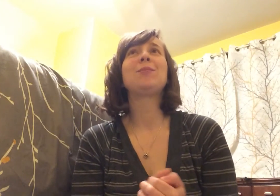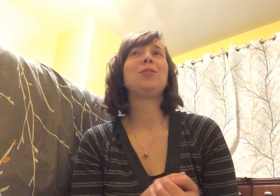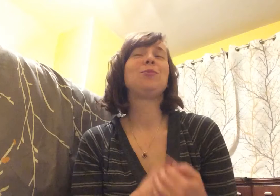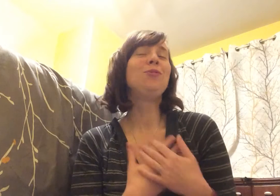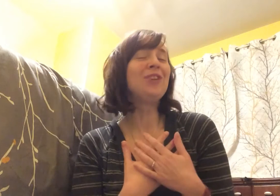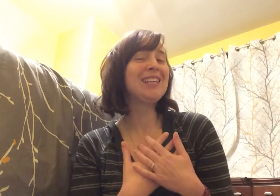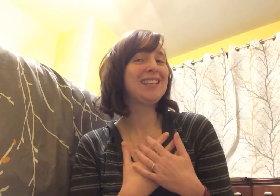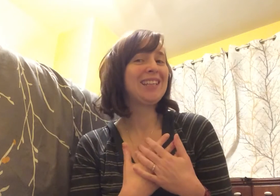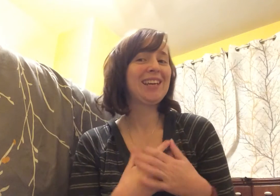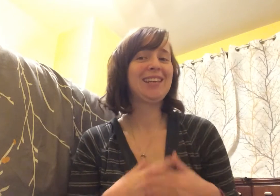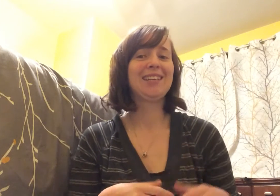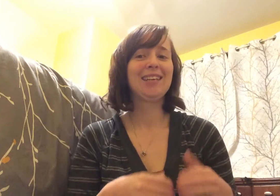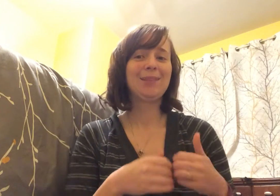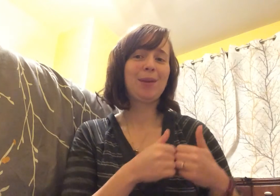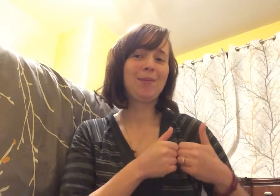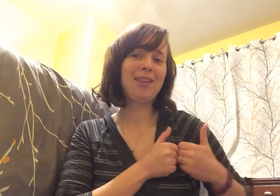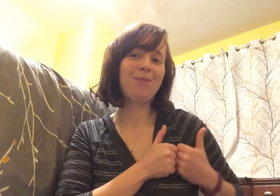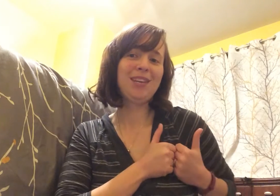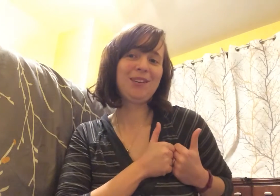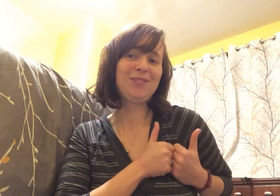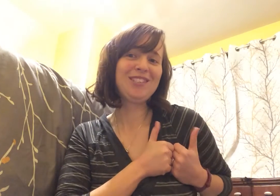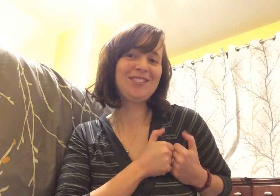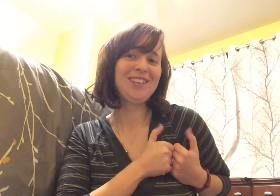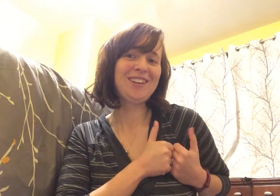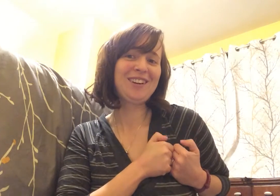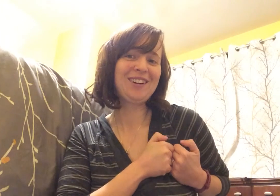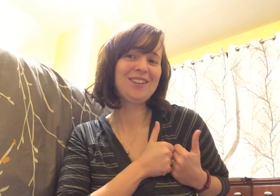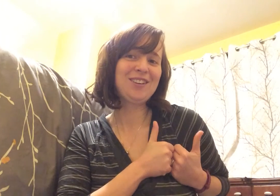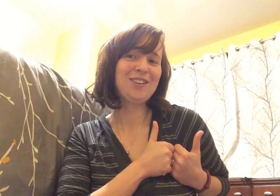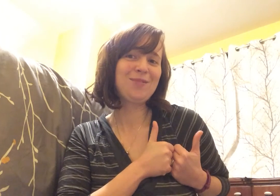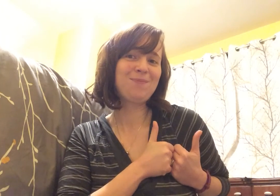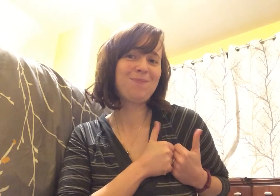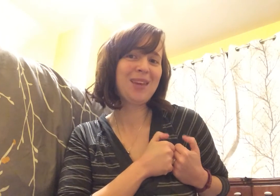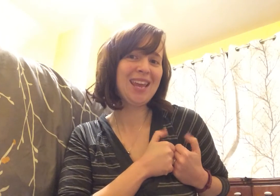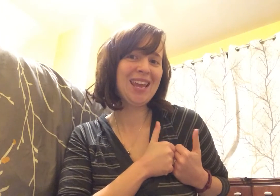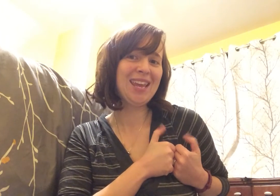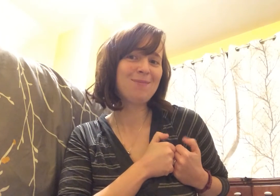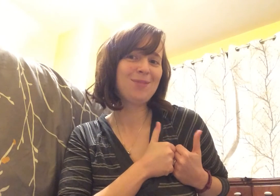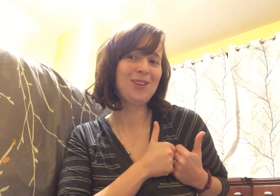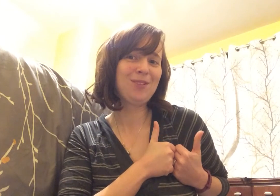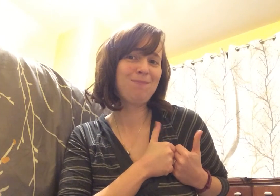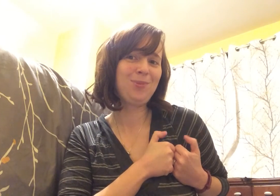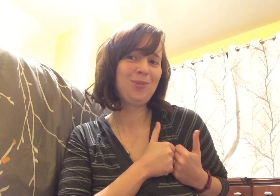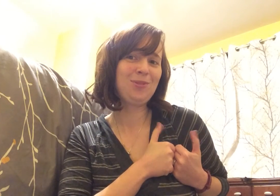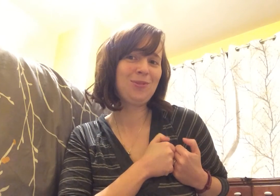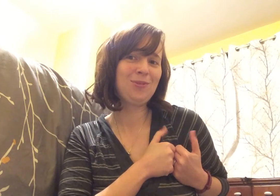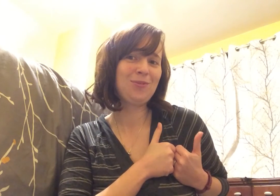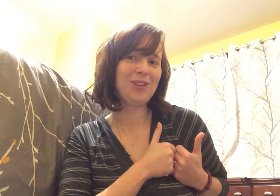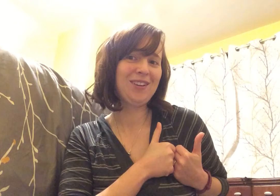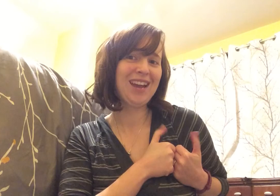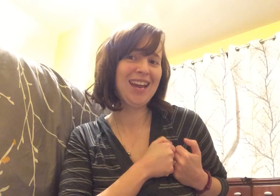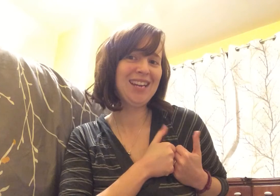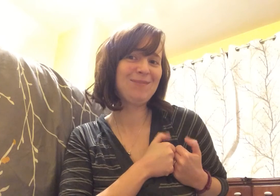you really like, maybe they become your sweetheart or your babe or your boo or your honey boo